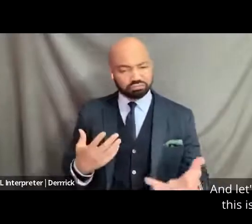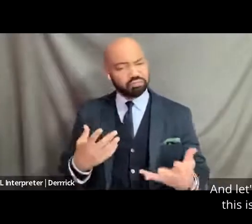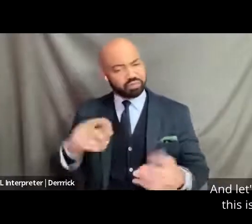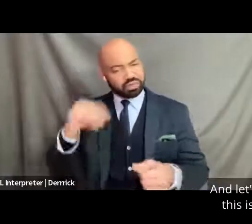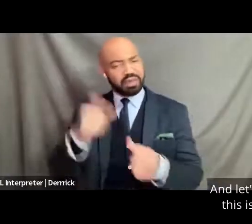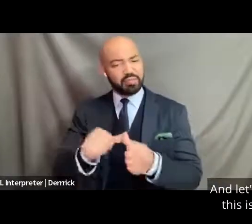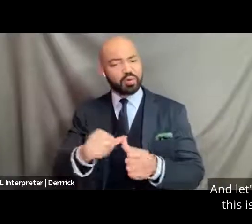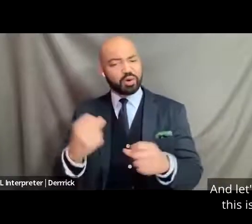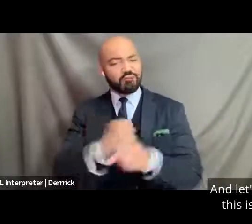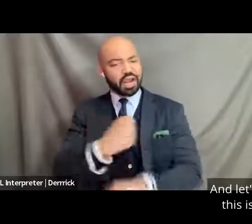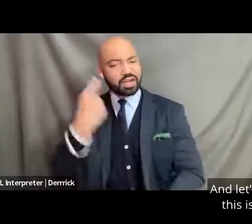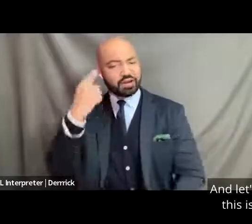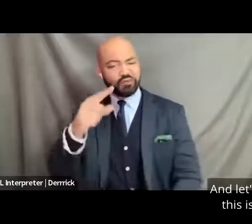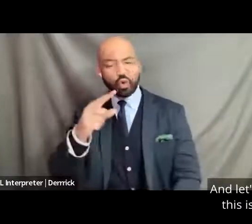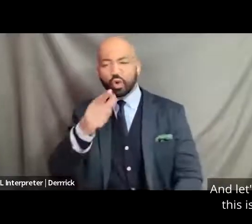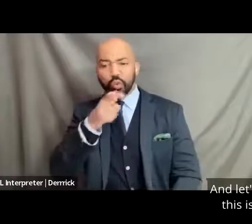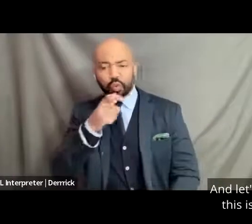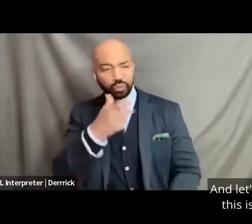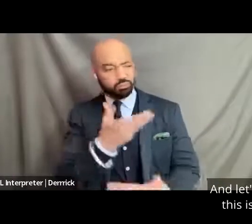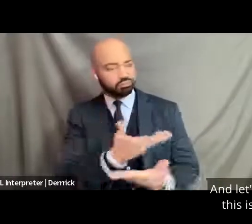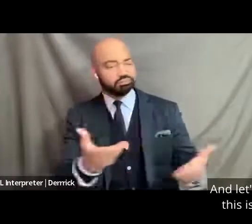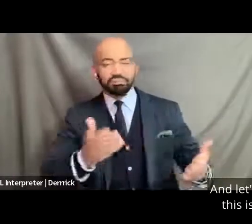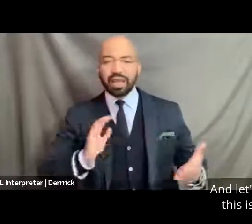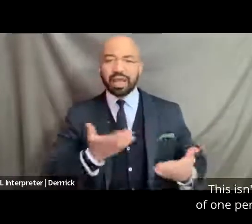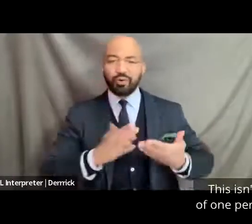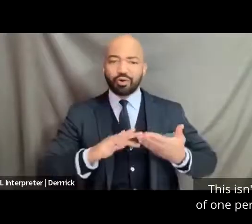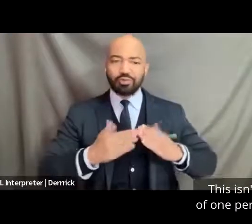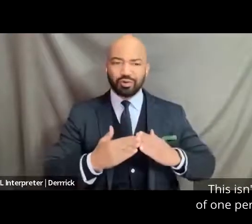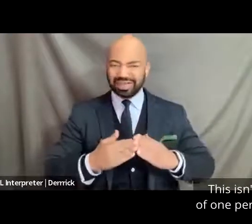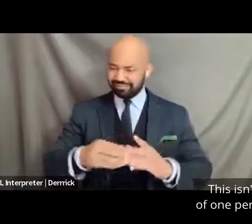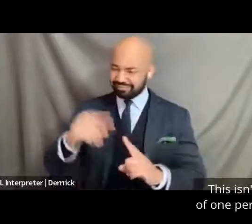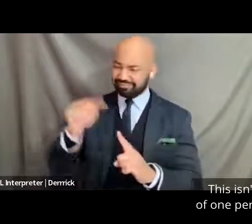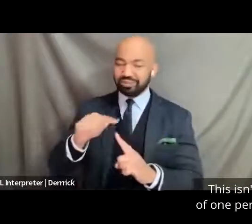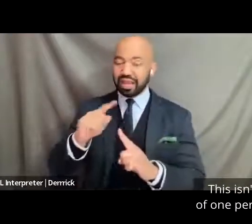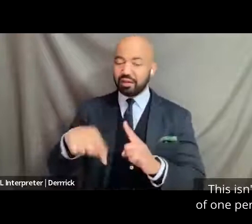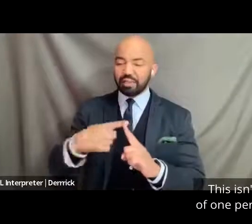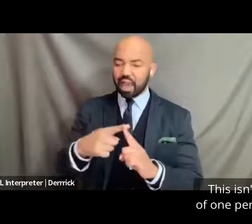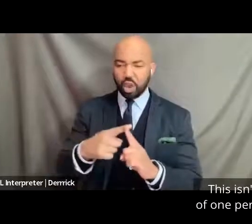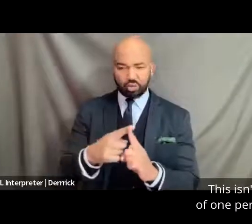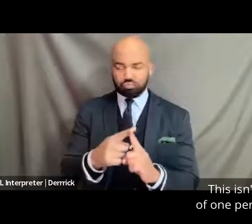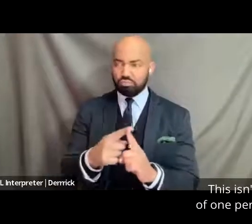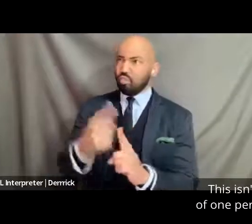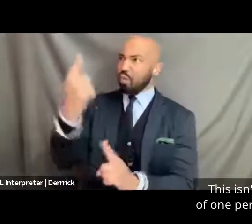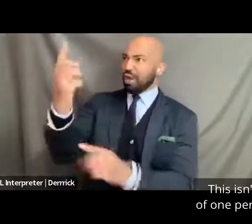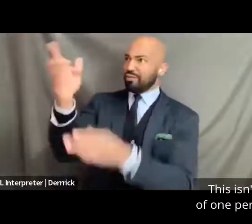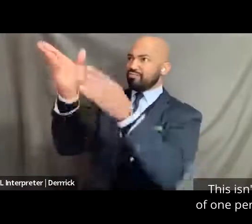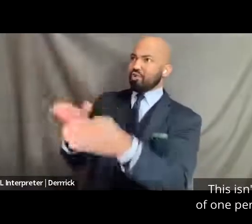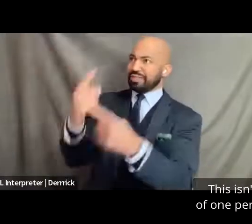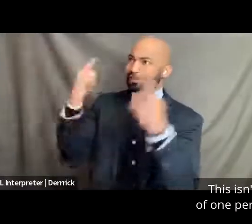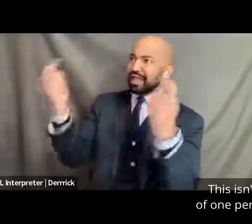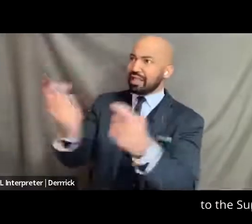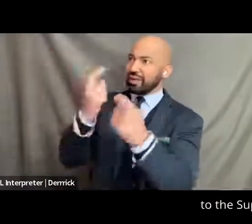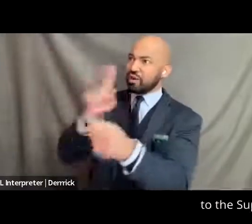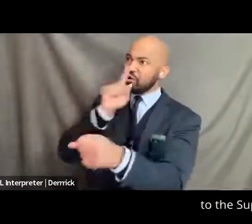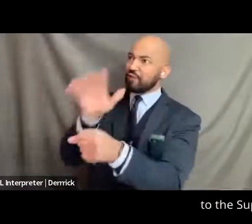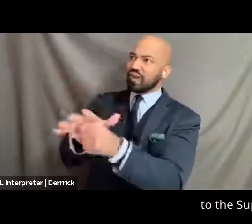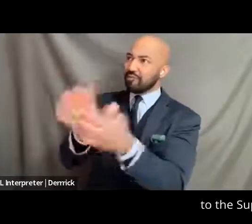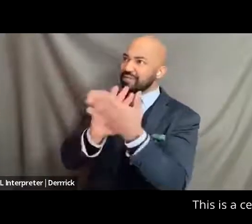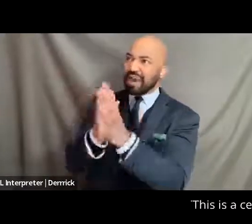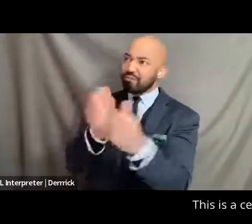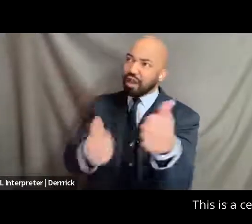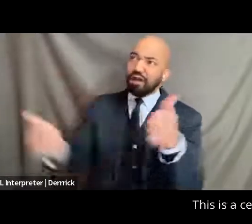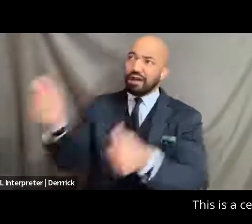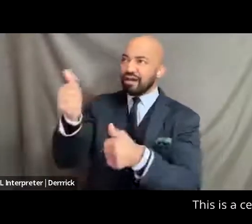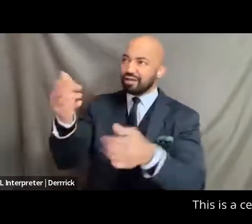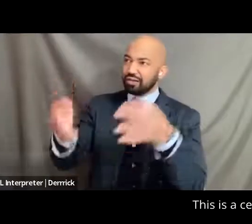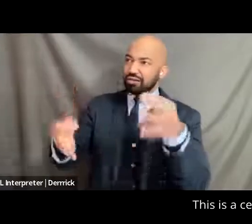you know um what this is what this is really all about this isn't just a celebration of one person being confirmed to the supreme court